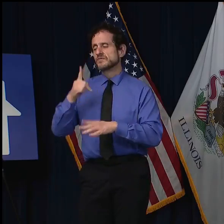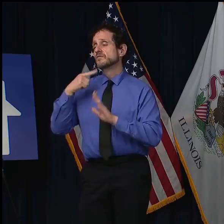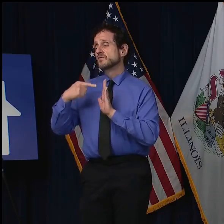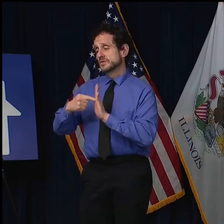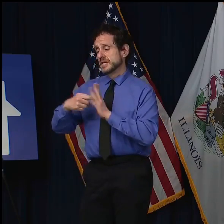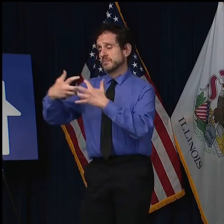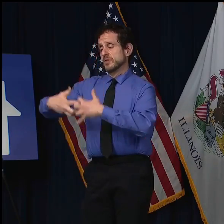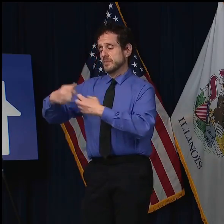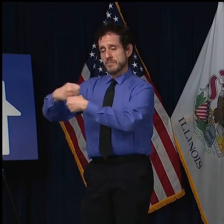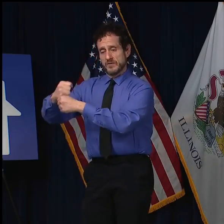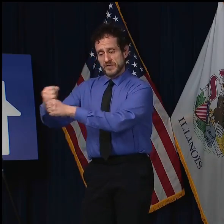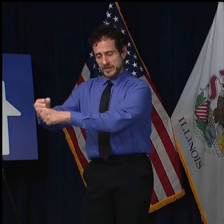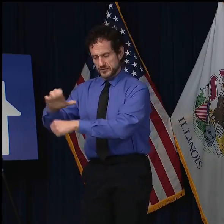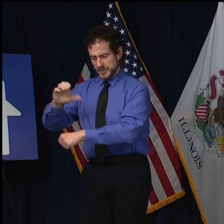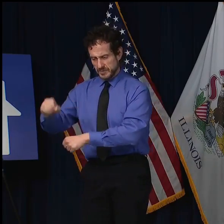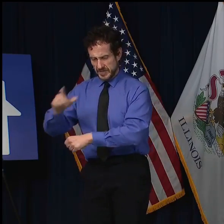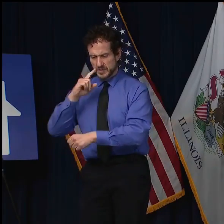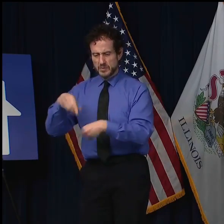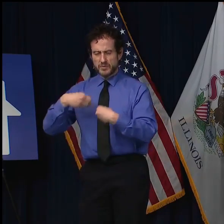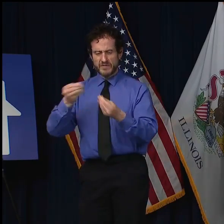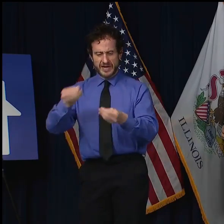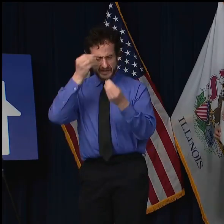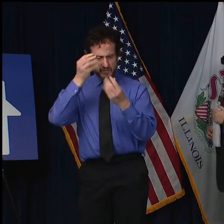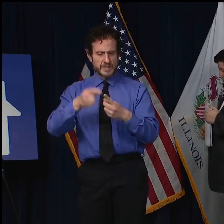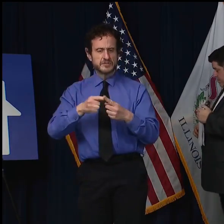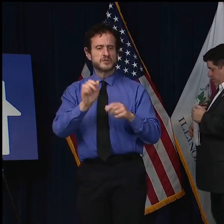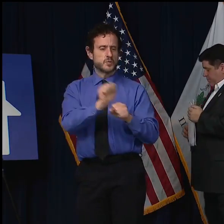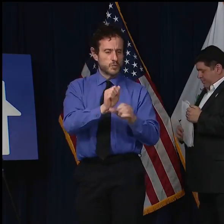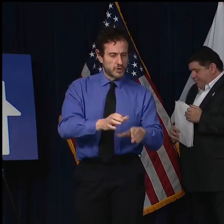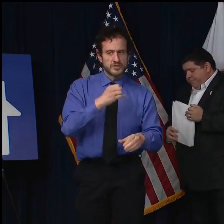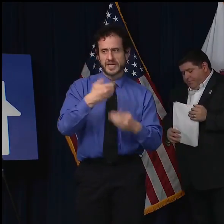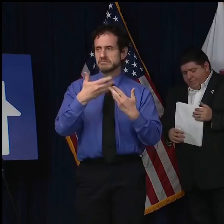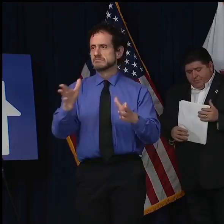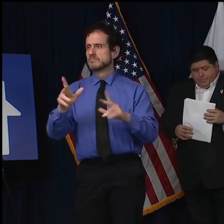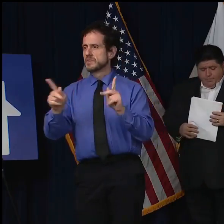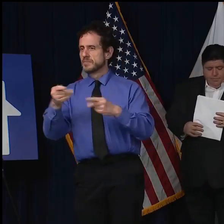providing information on positive cases to employees and the public?